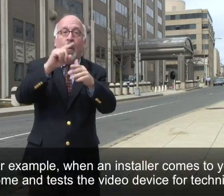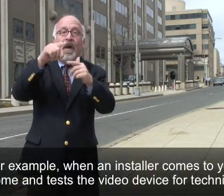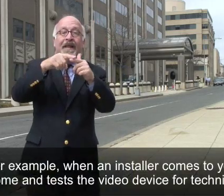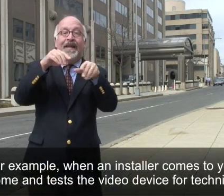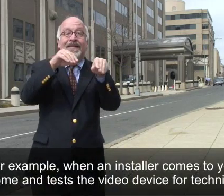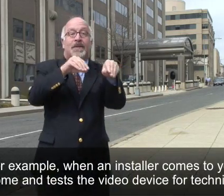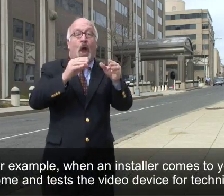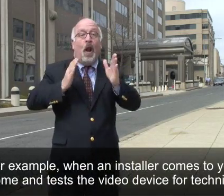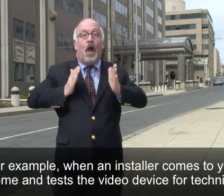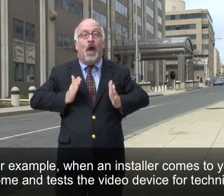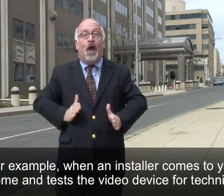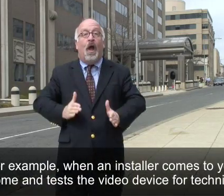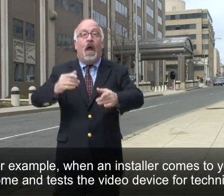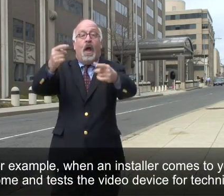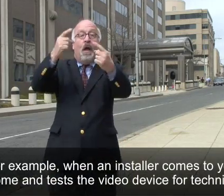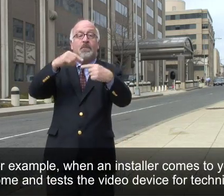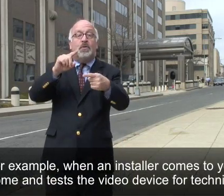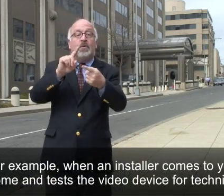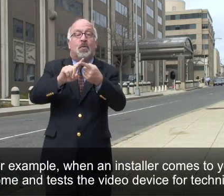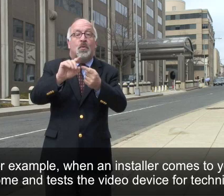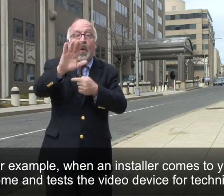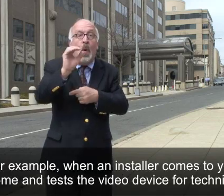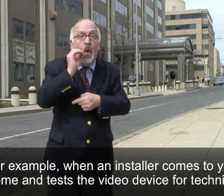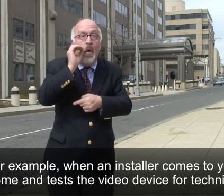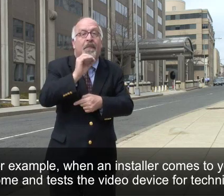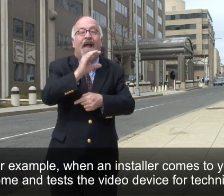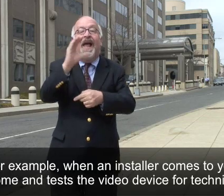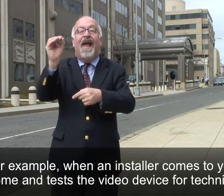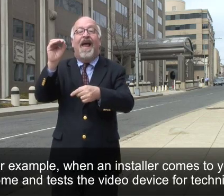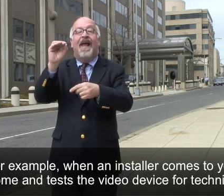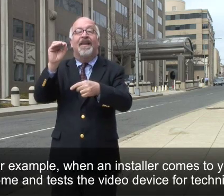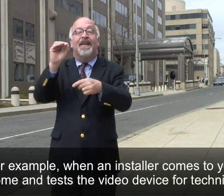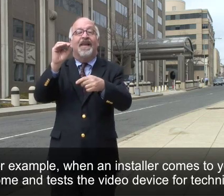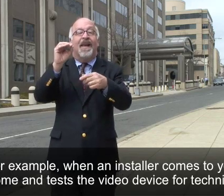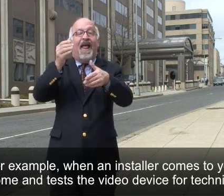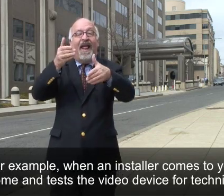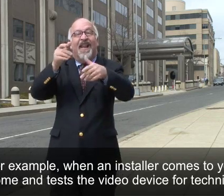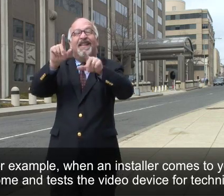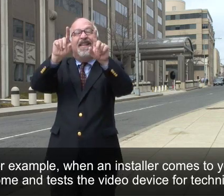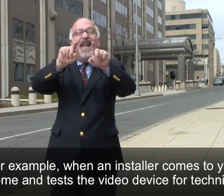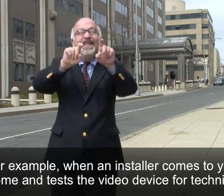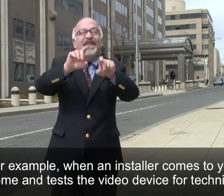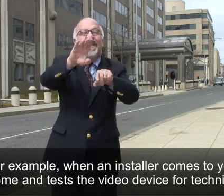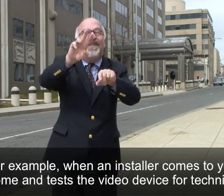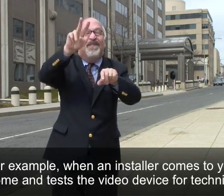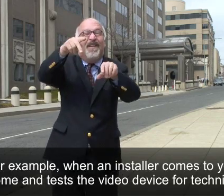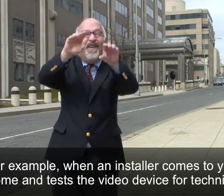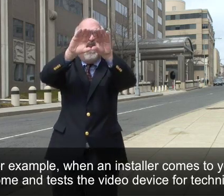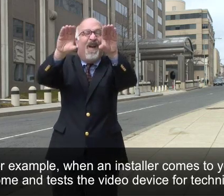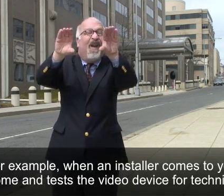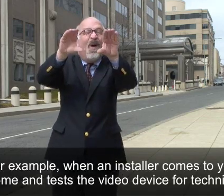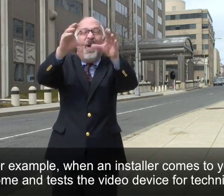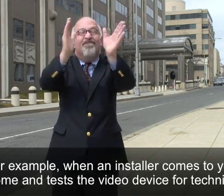For example, when an installer comes to your home and tests the video